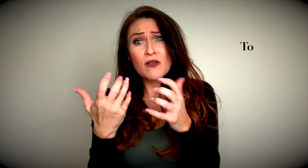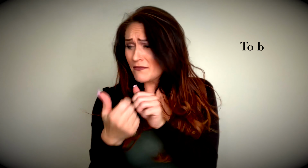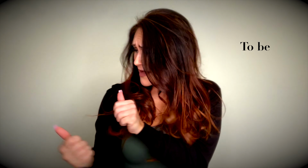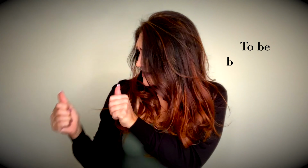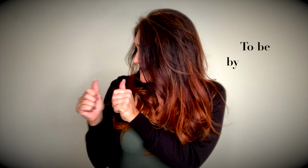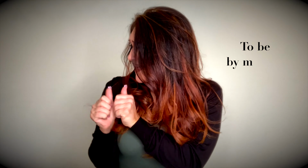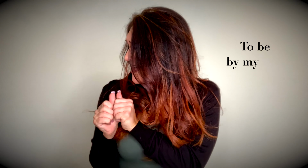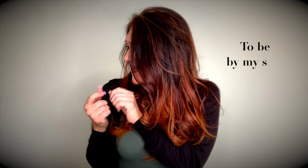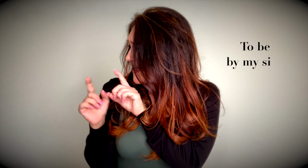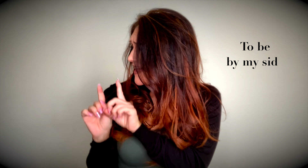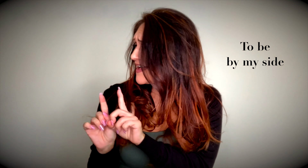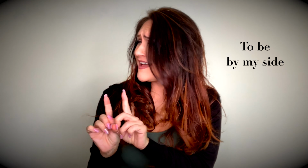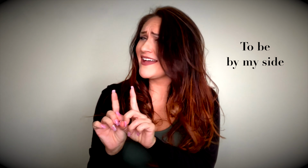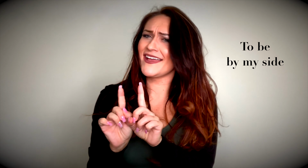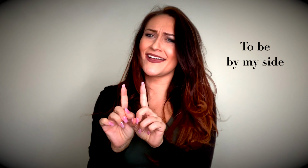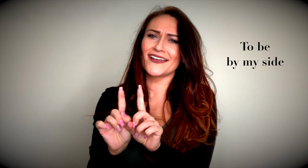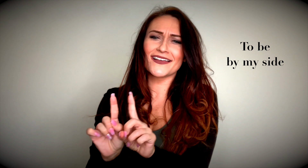to be by my